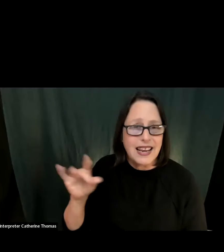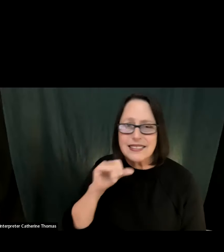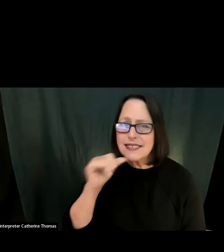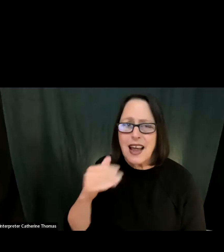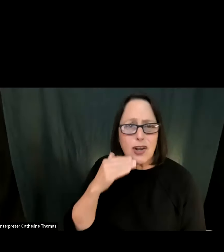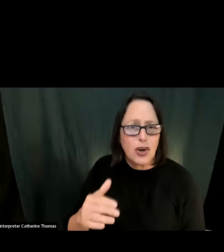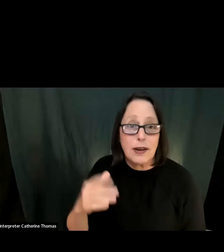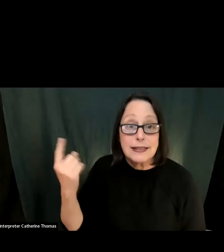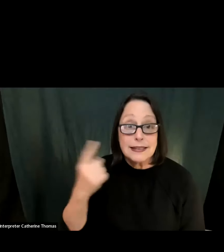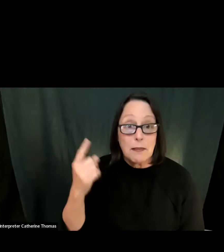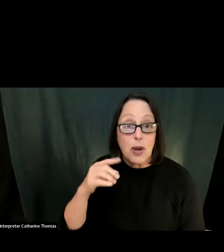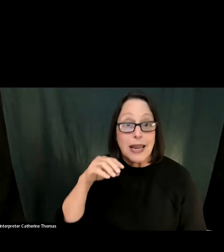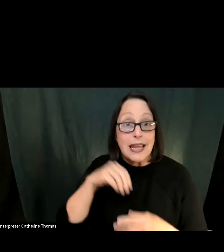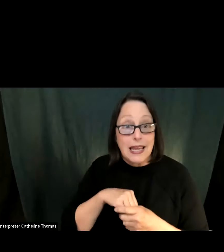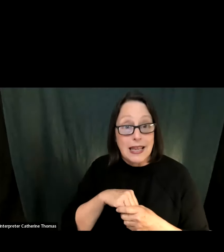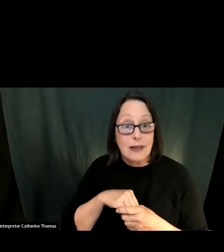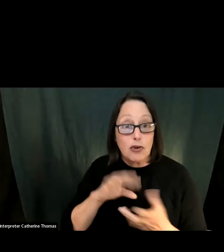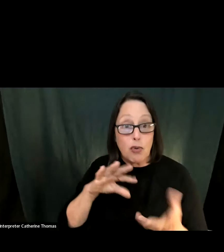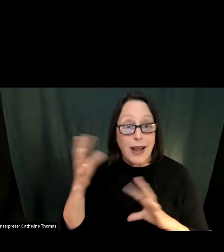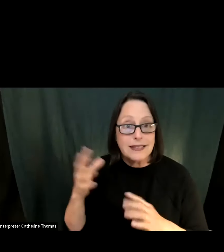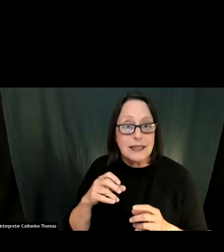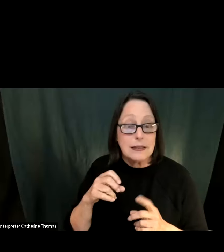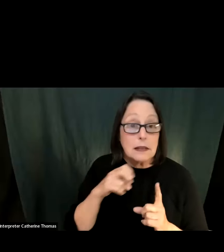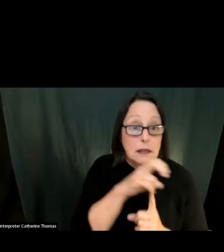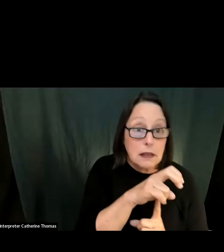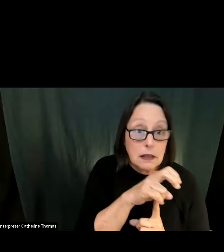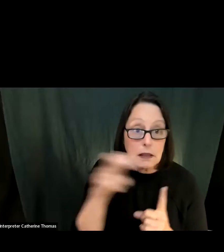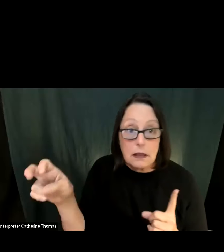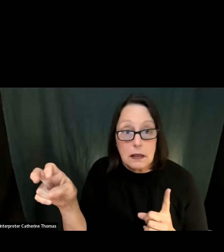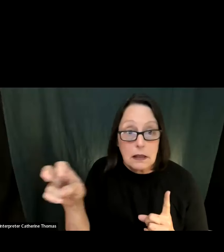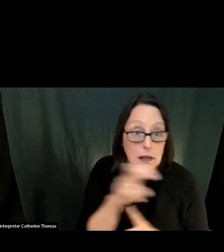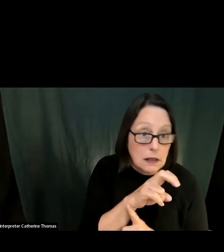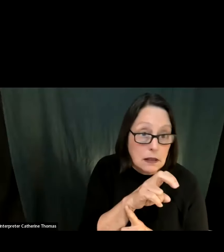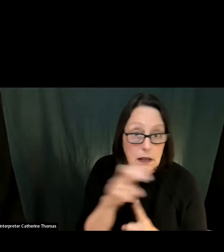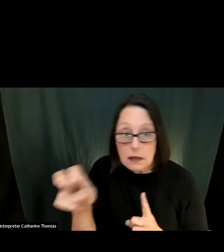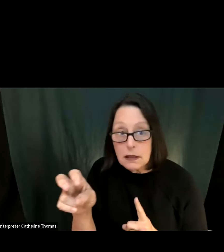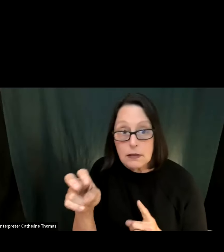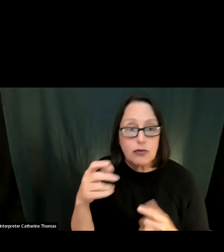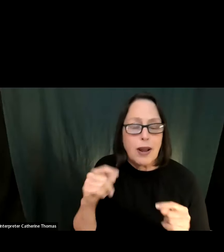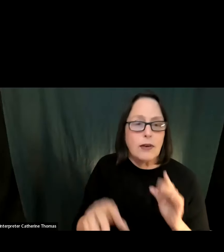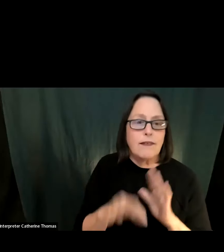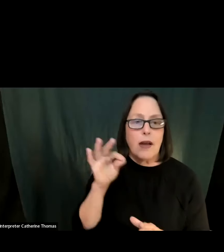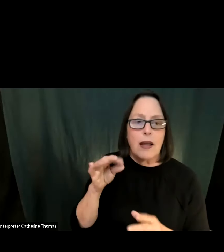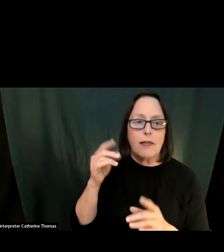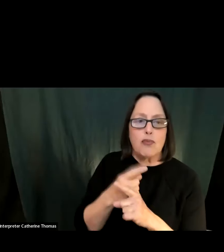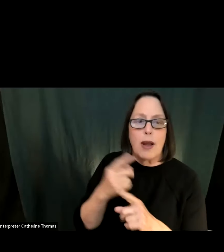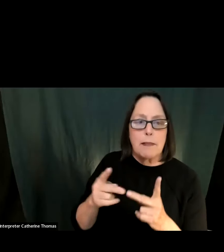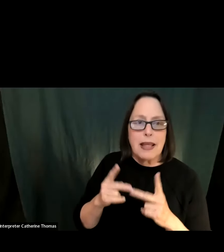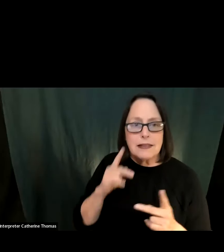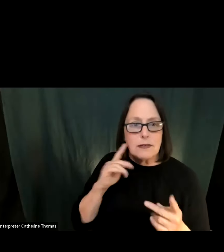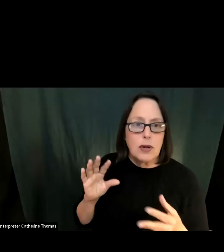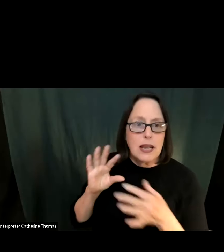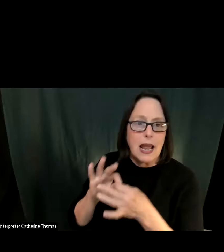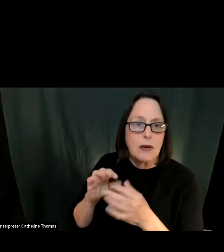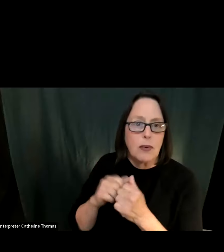in crisis to transfer back and forth in order to achieve the ideal end state of connecting with